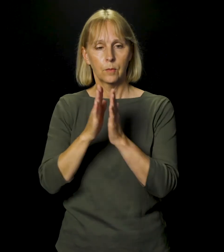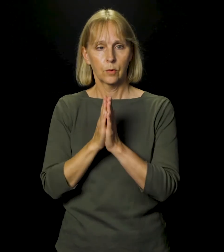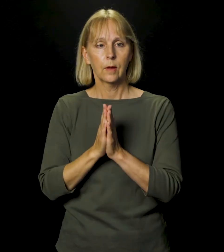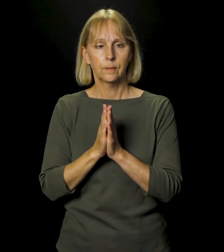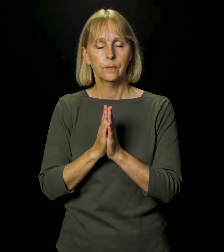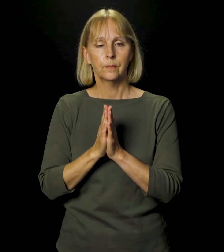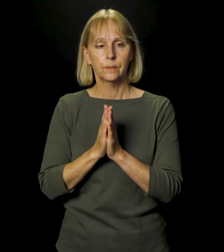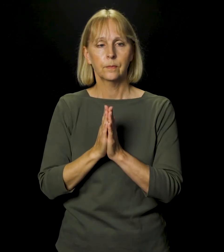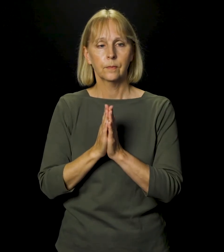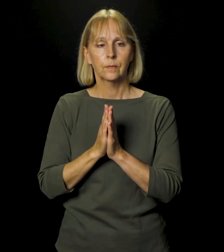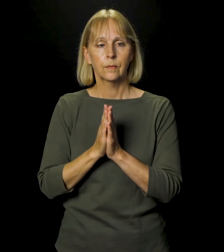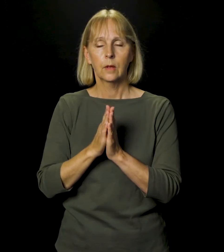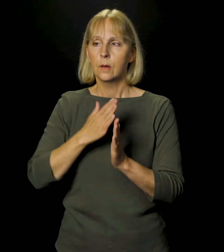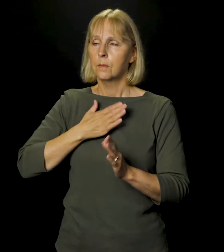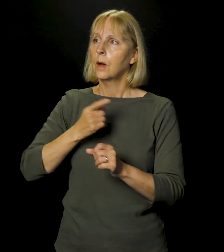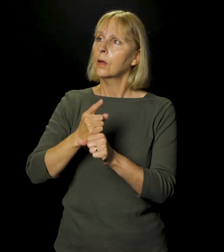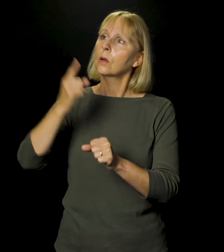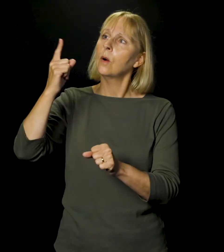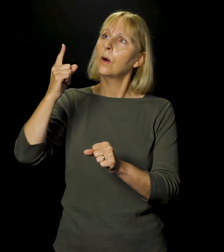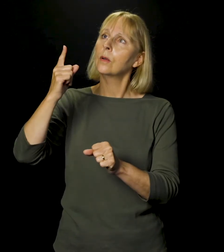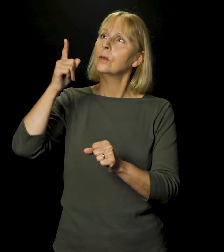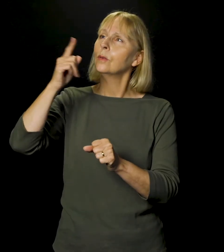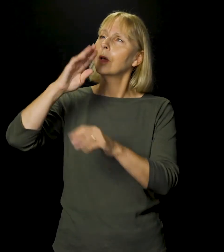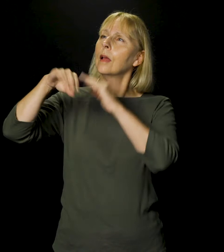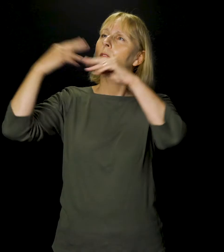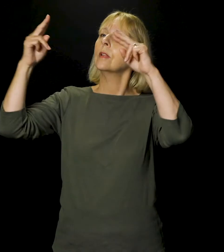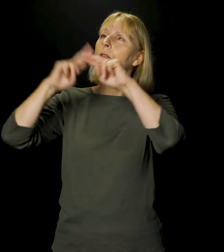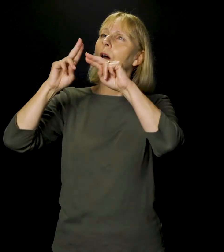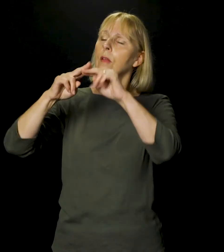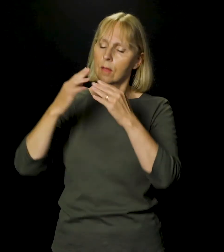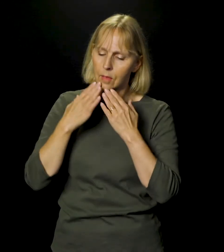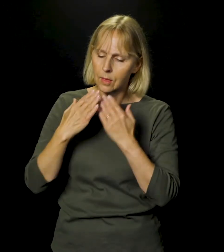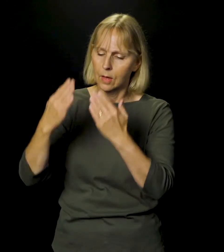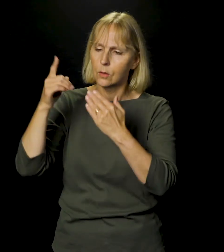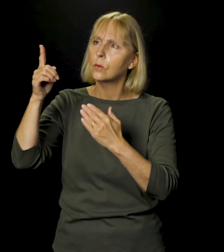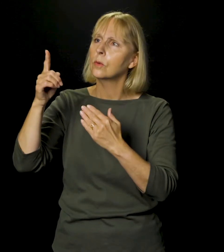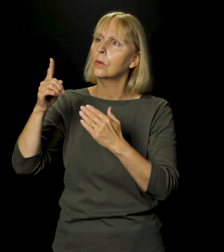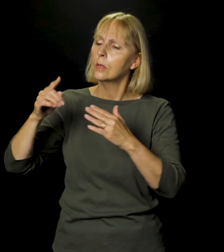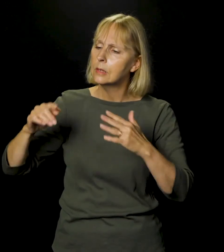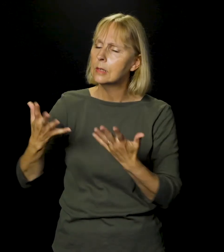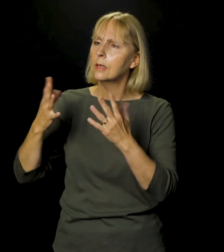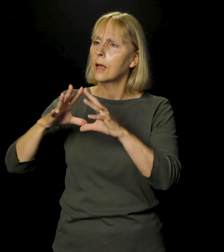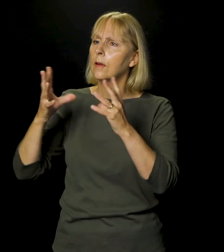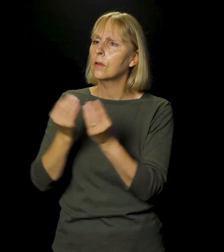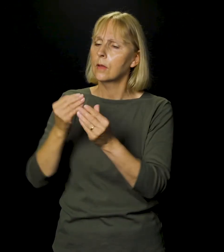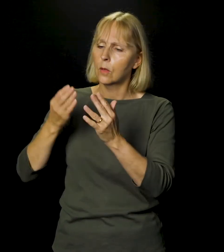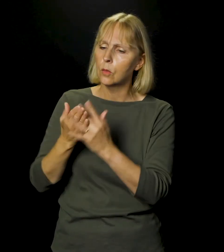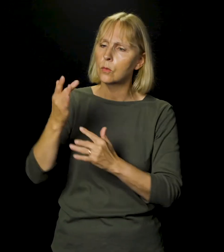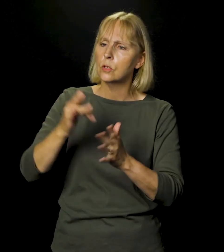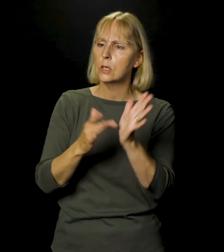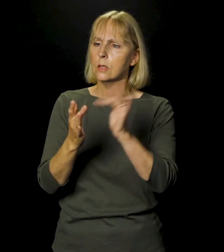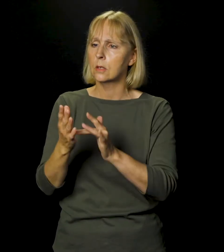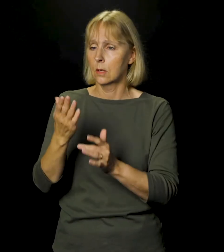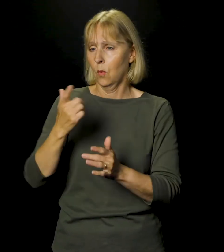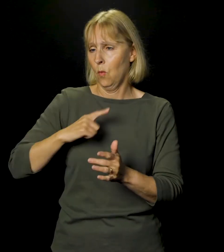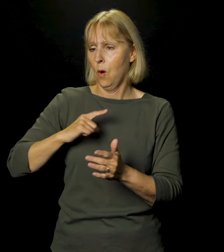words together. My God and my Heavenly Father, thank you for what you did in Jesus Christ to save me. Forgive